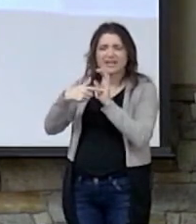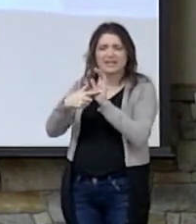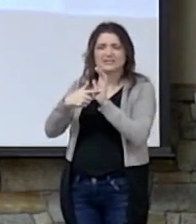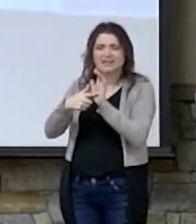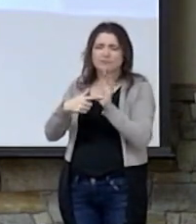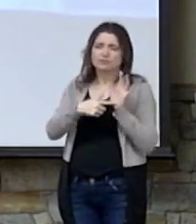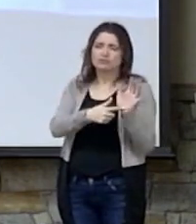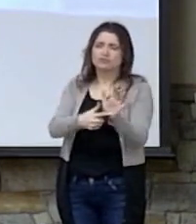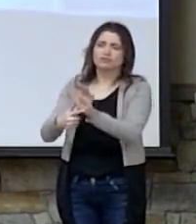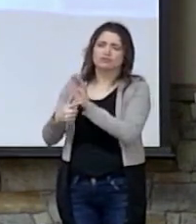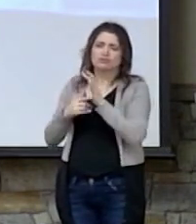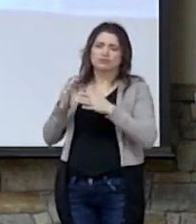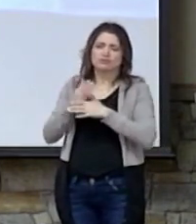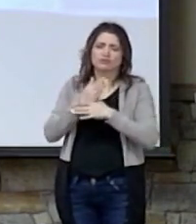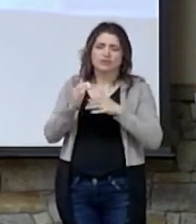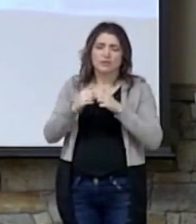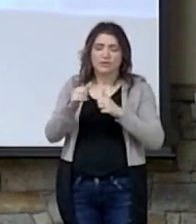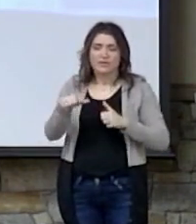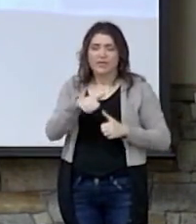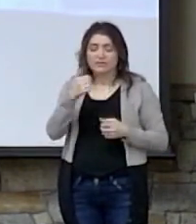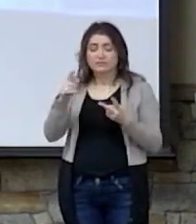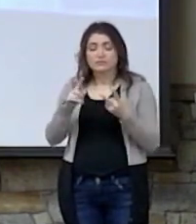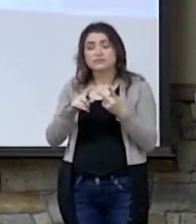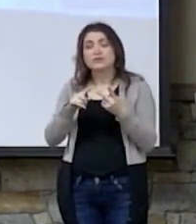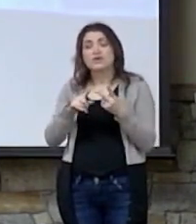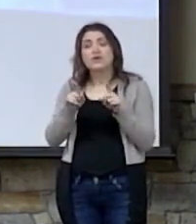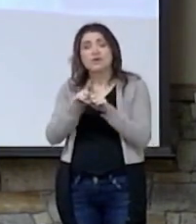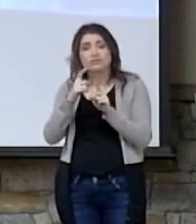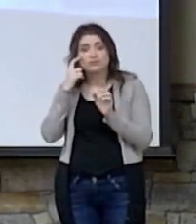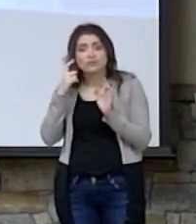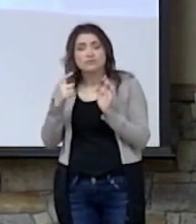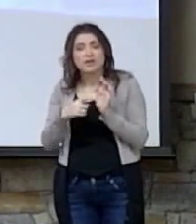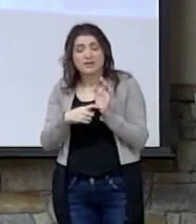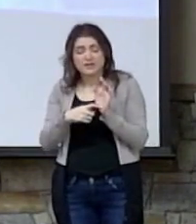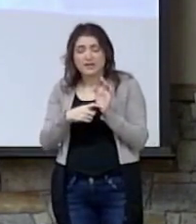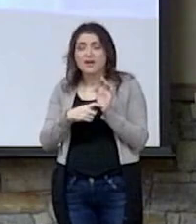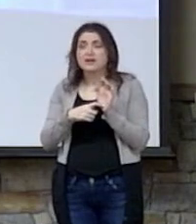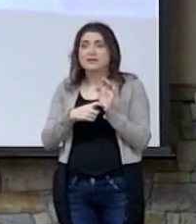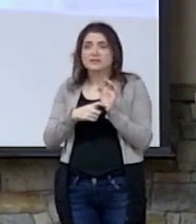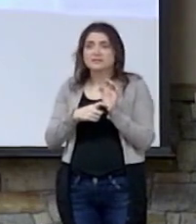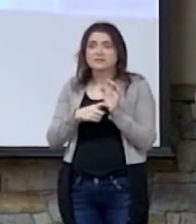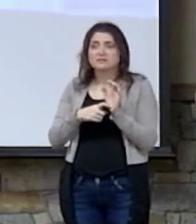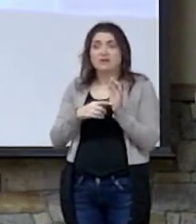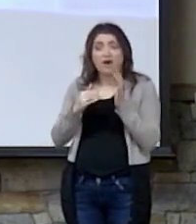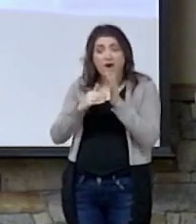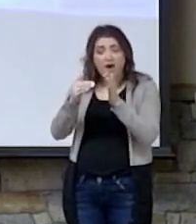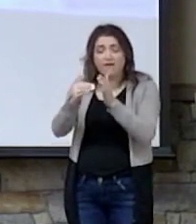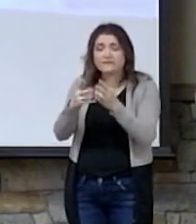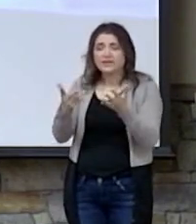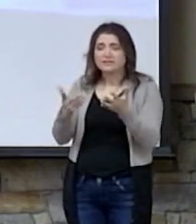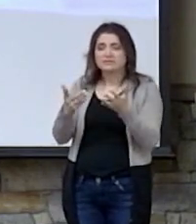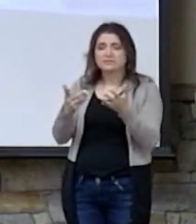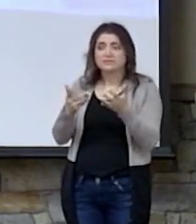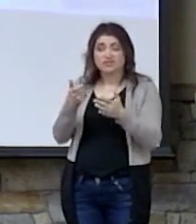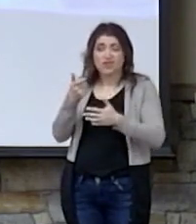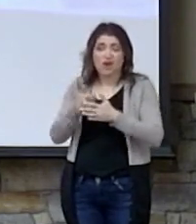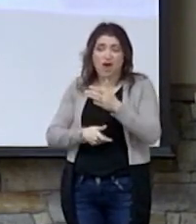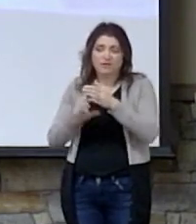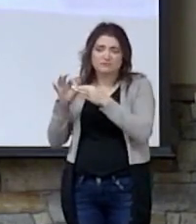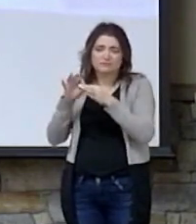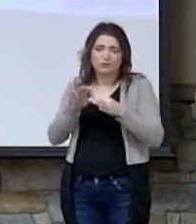others. But we also recognize that there is many times a cost associated with kindness. You